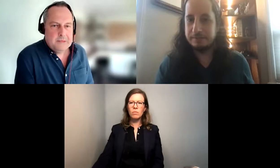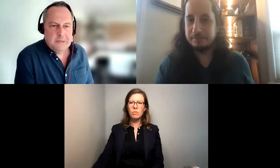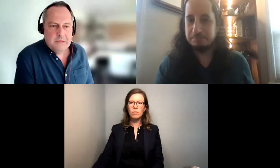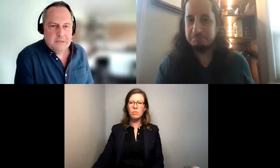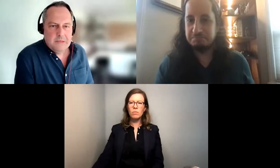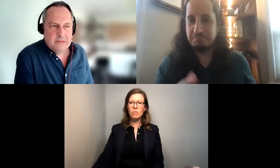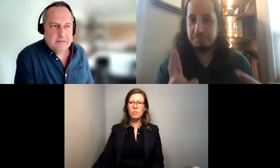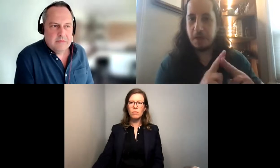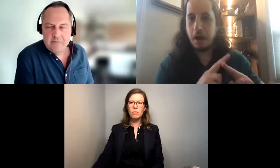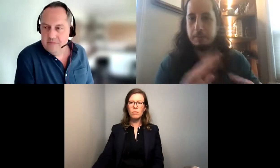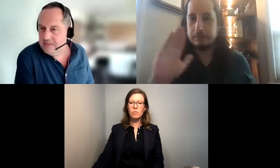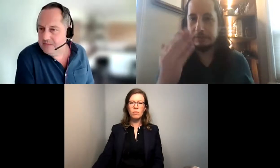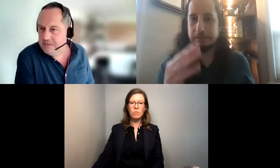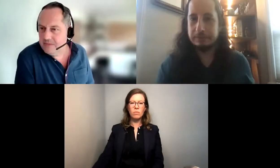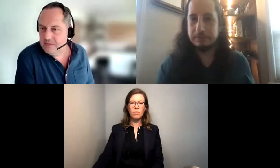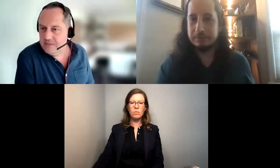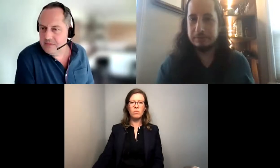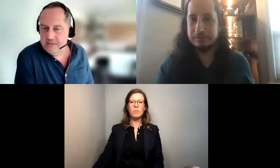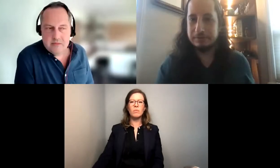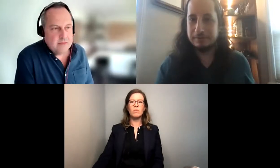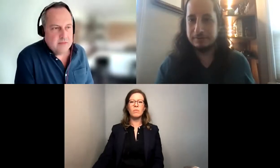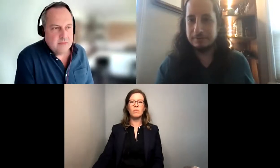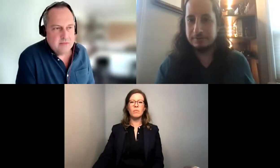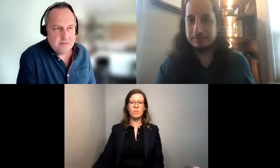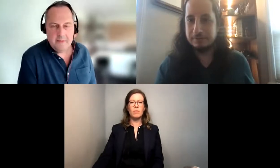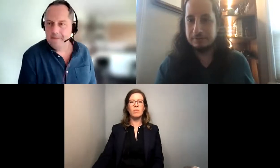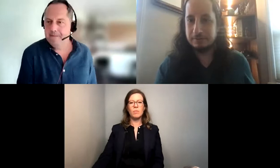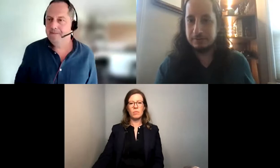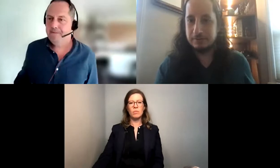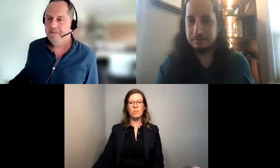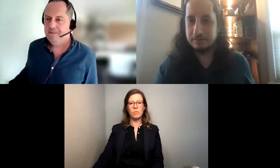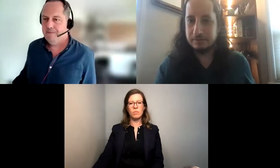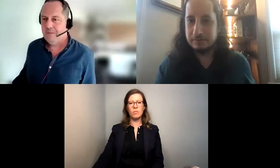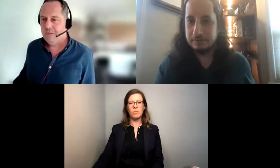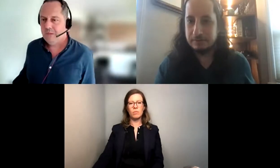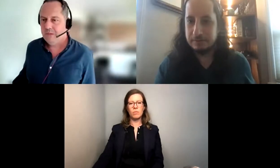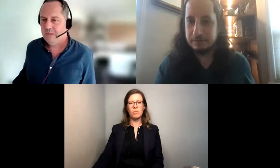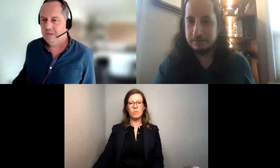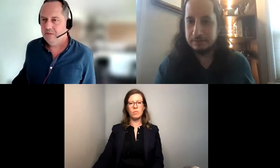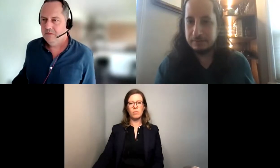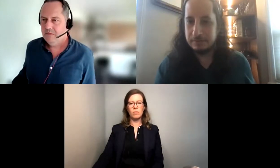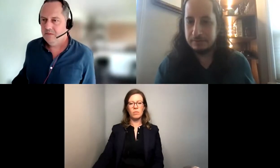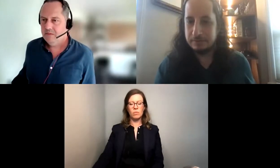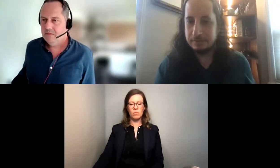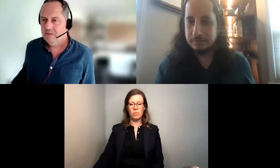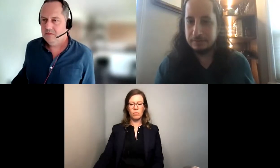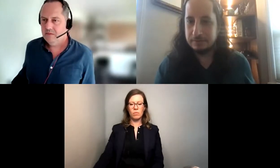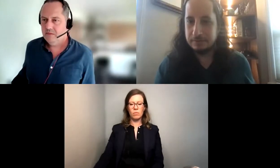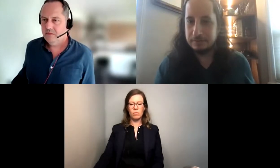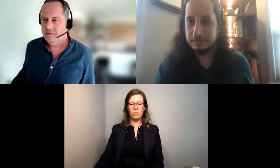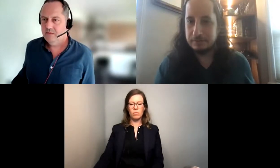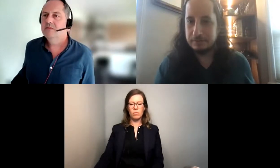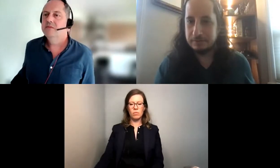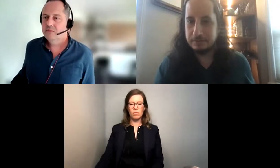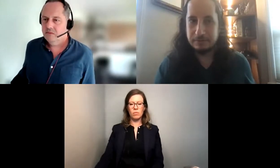We've been voting for questions that we like the best. So if you see a question up at the top, that means it's been upvoted with